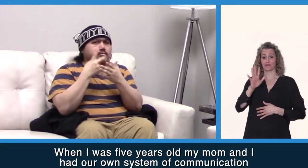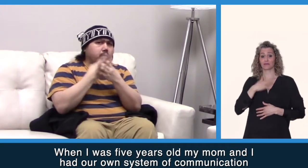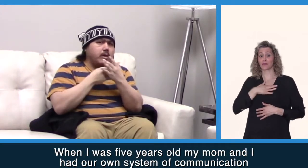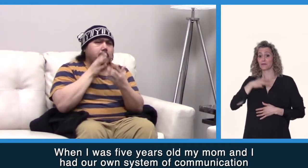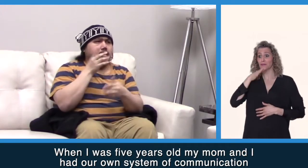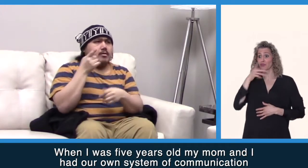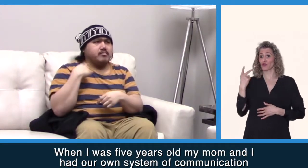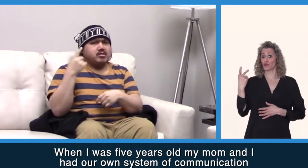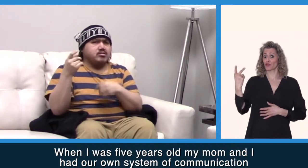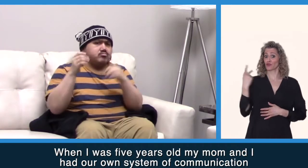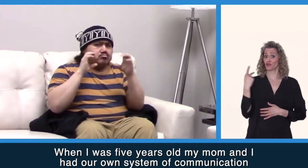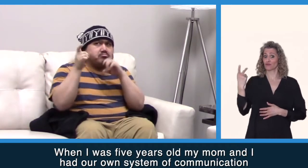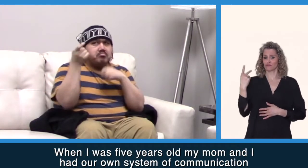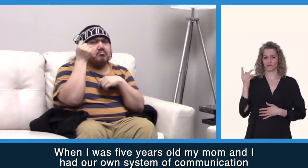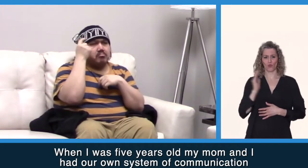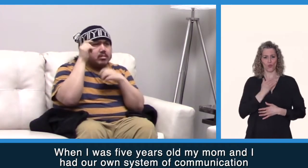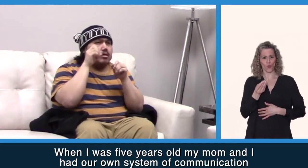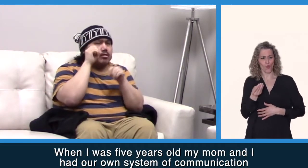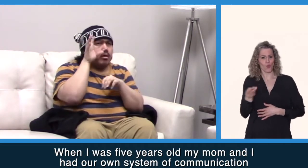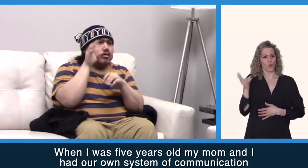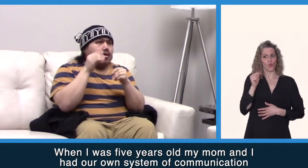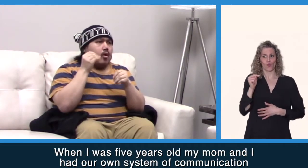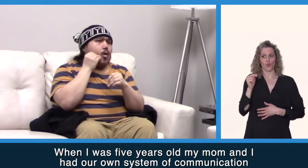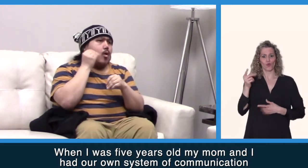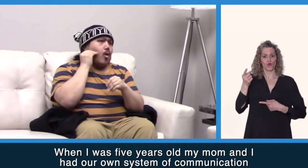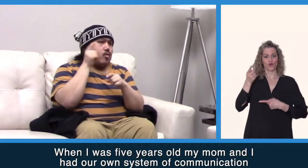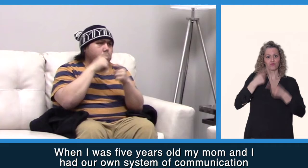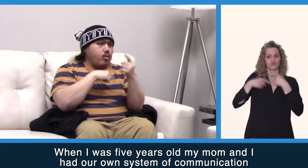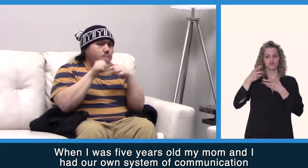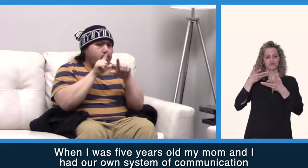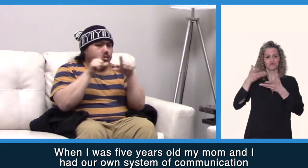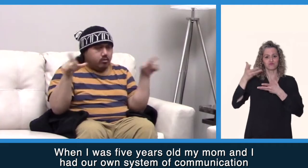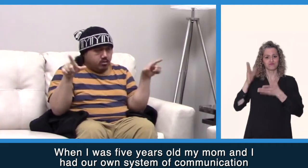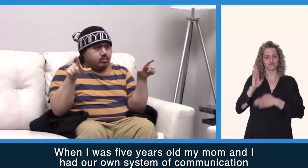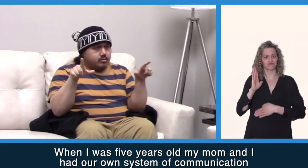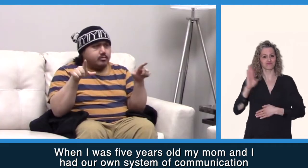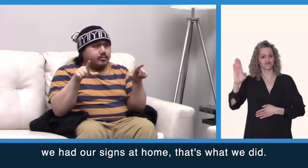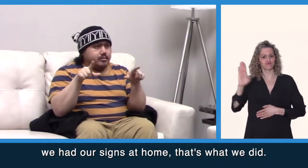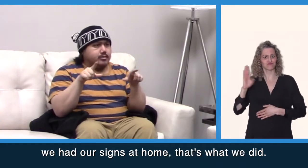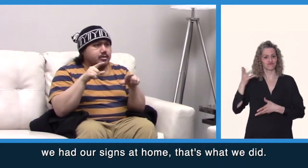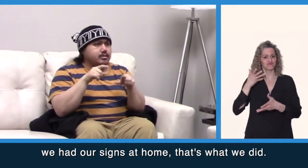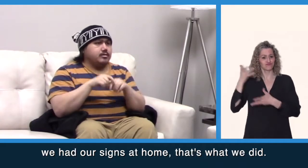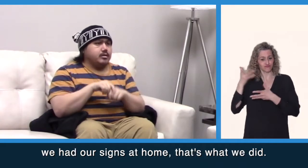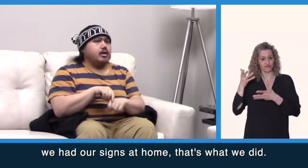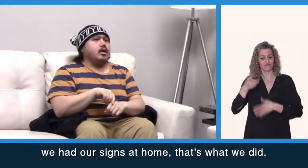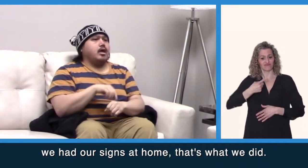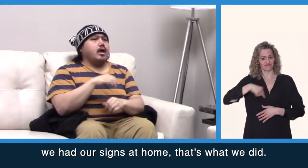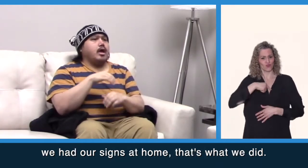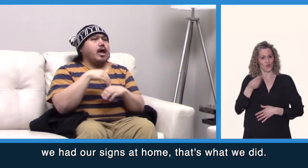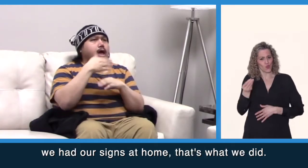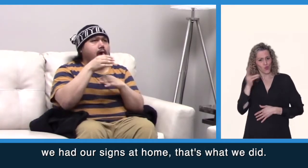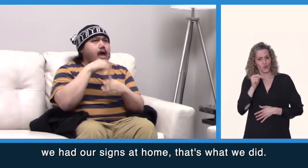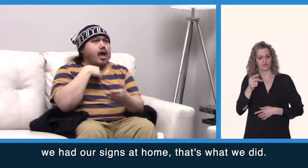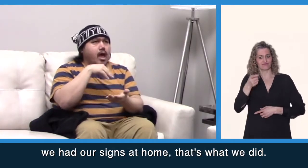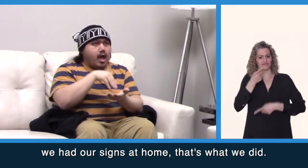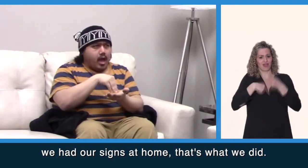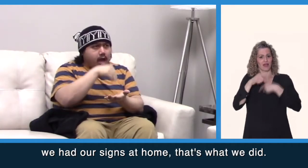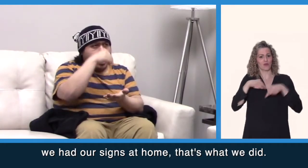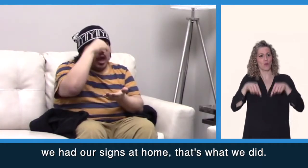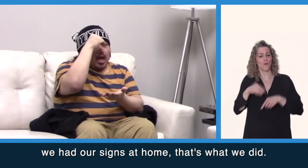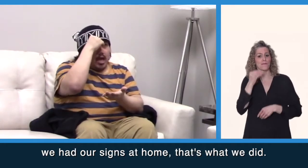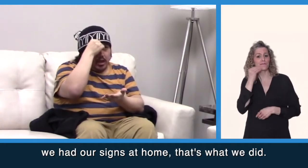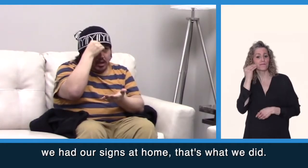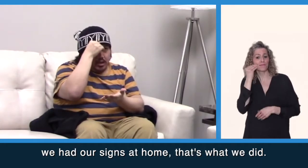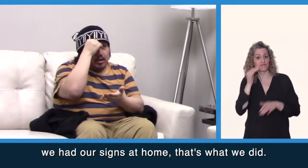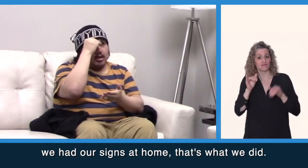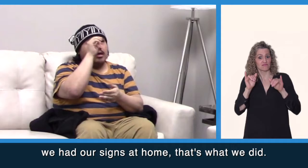old, my mom and I, we developed communication. We had our signing at home, that's what we did.